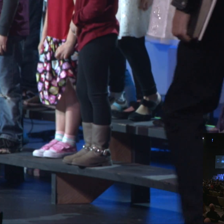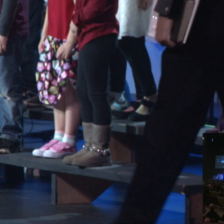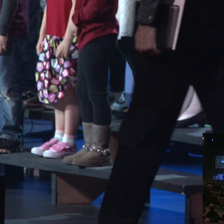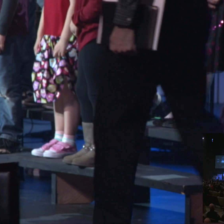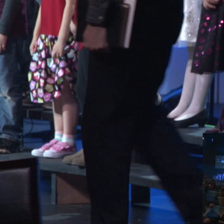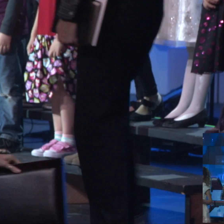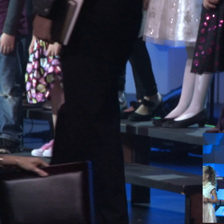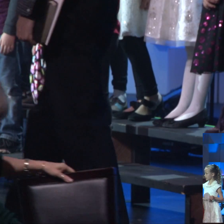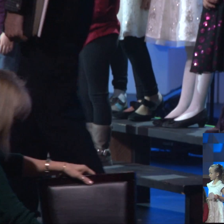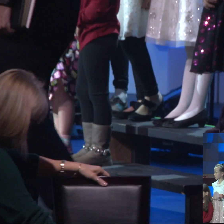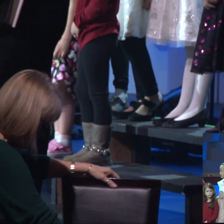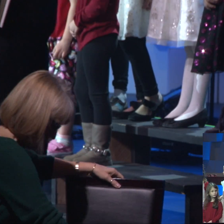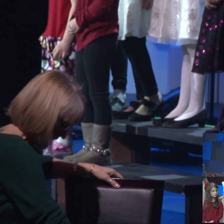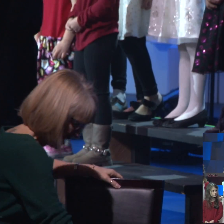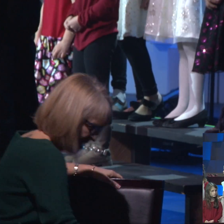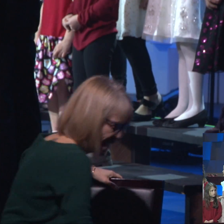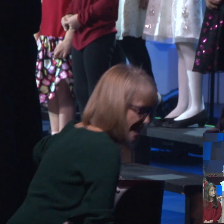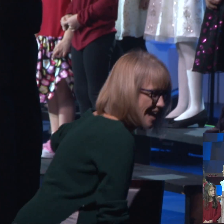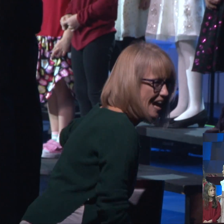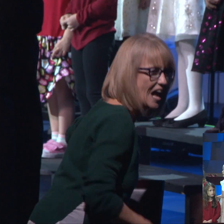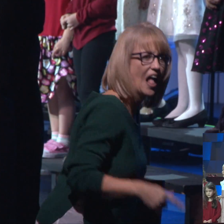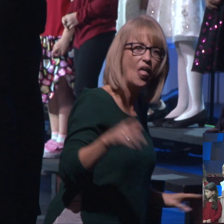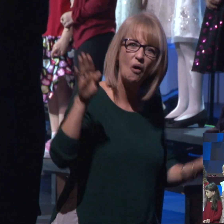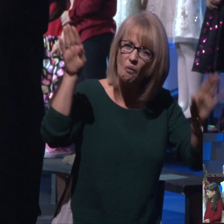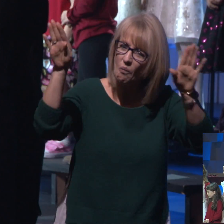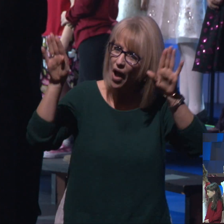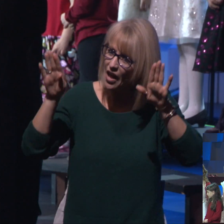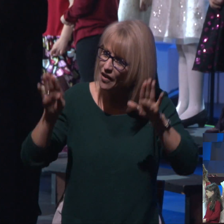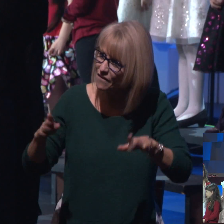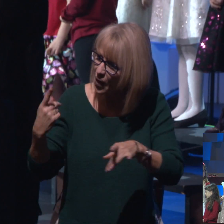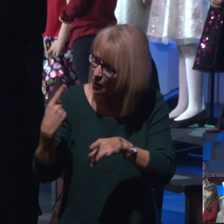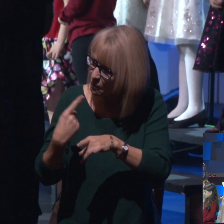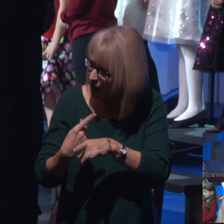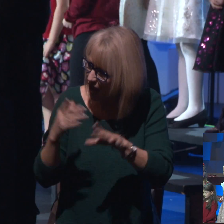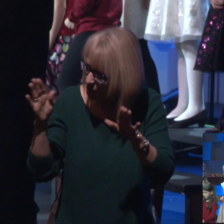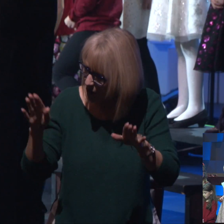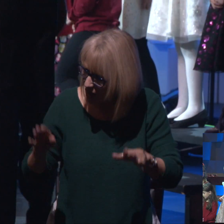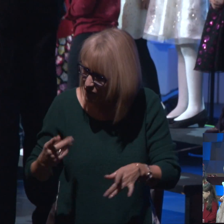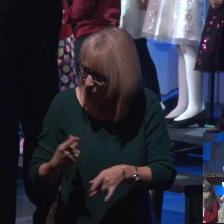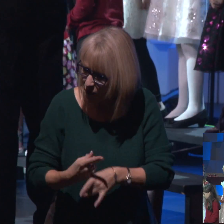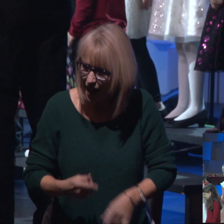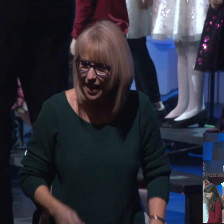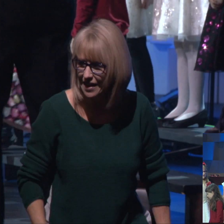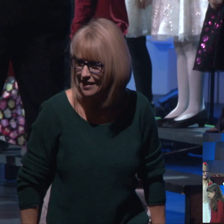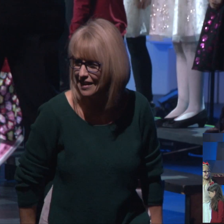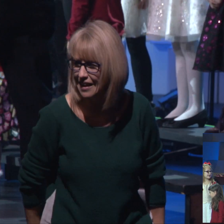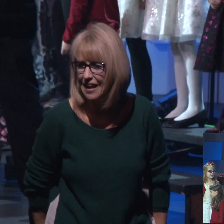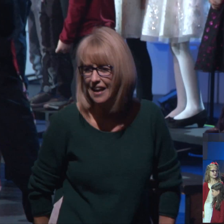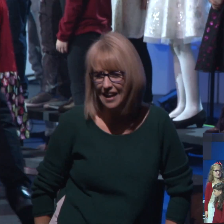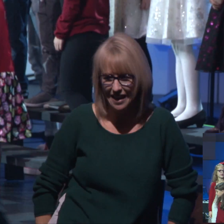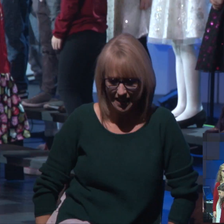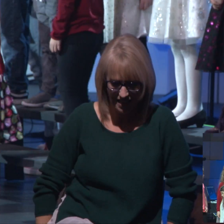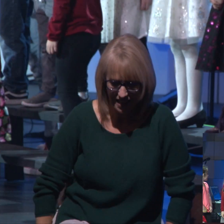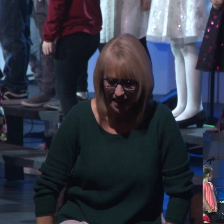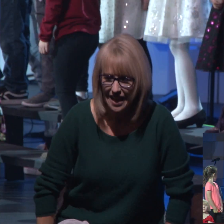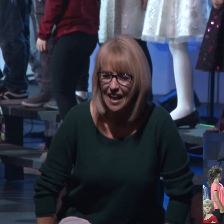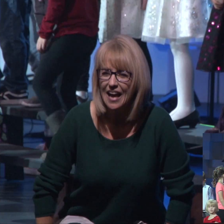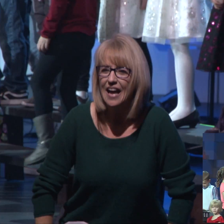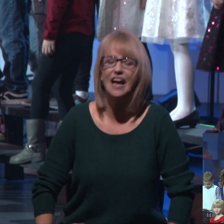Well, they're absolutely wonderful, aren't they? Good job, kids. Thank you. It was so